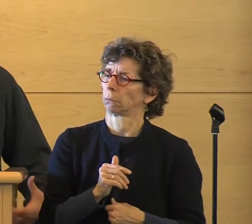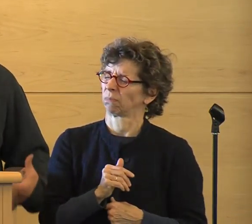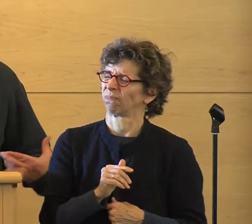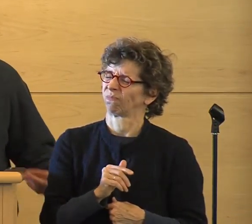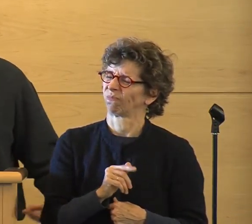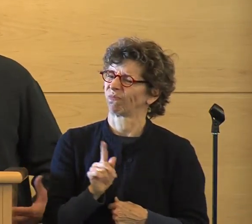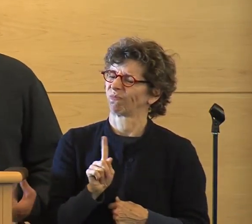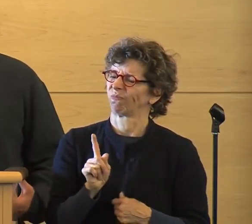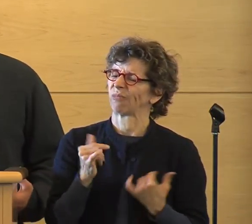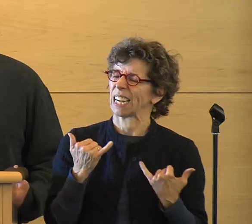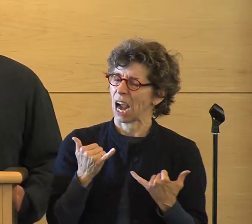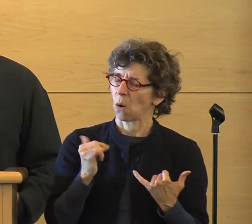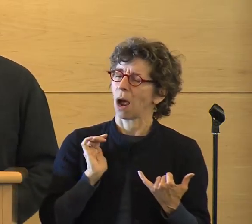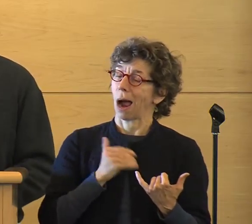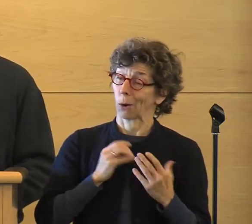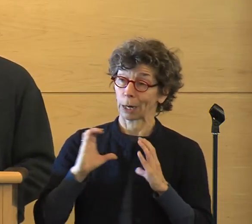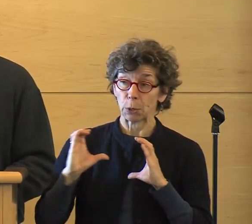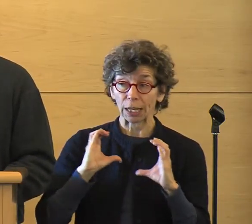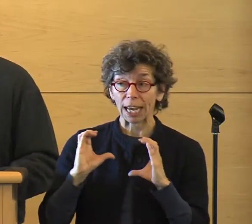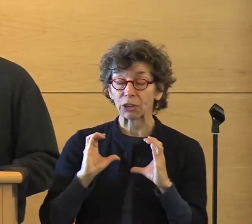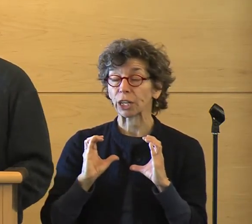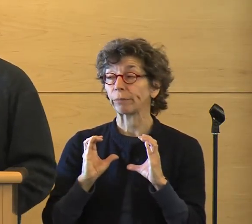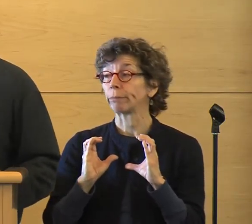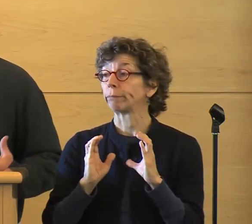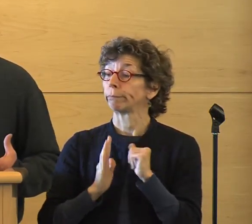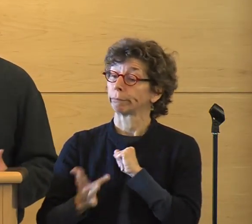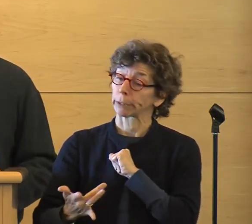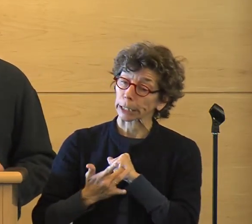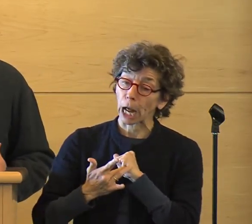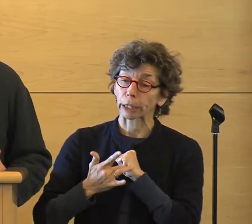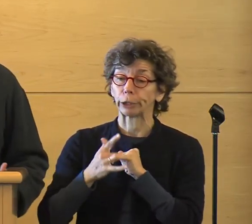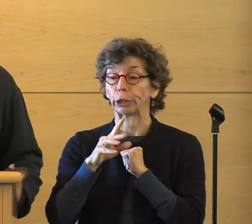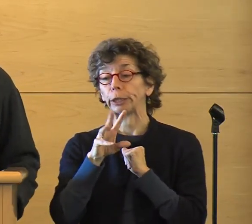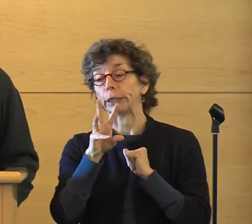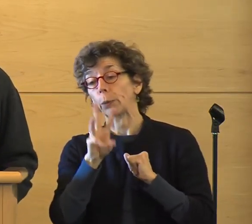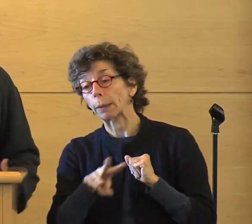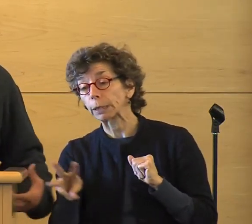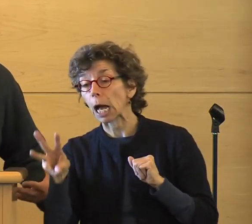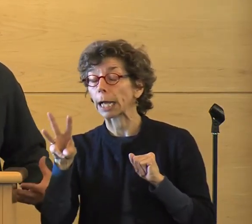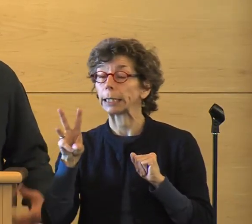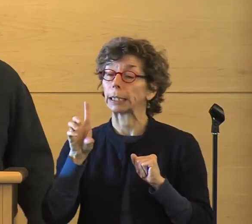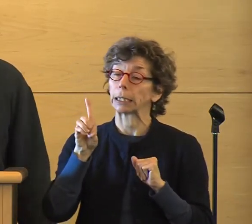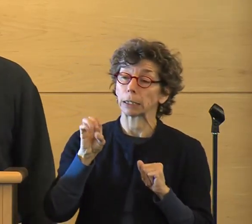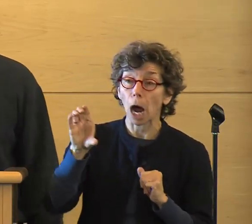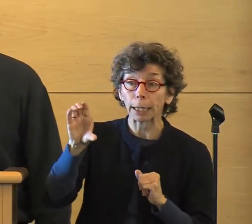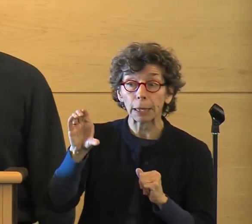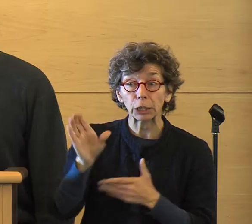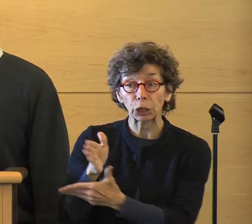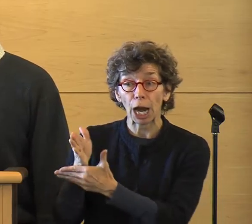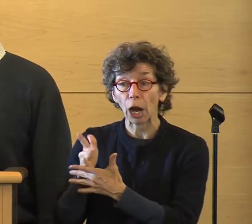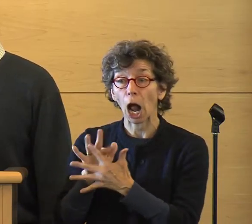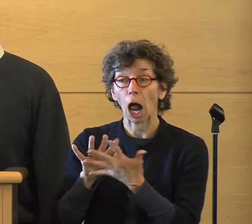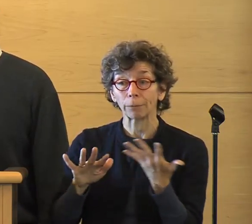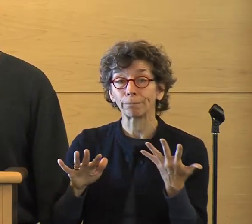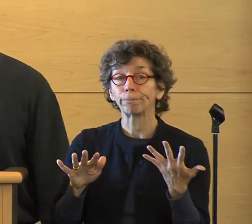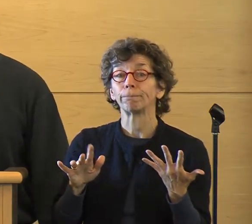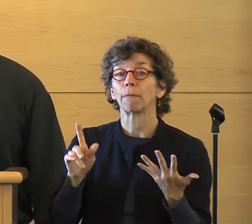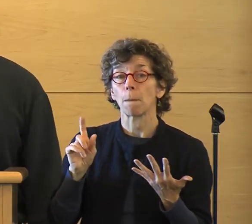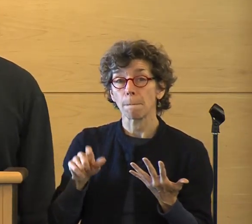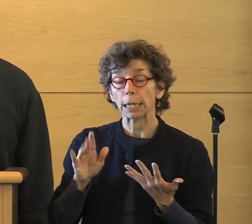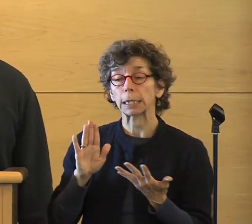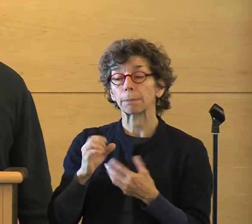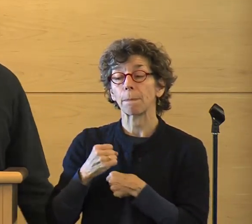get assistive technology. You can't access this, then get a screen reader or get a better screen reader. But